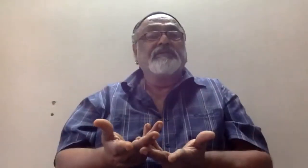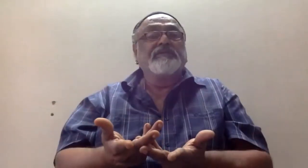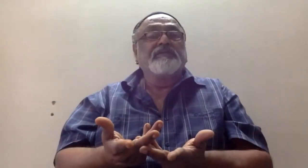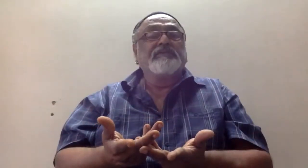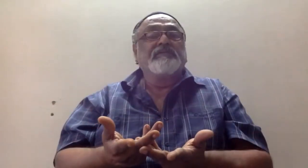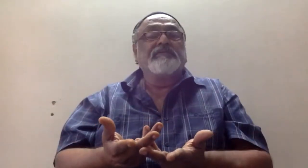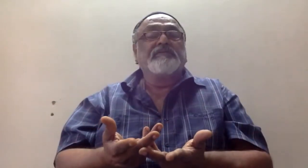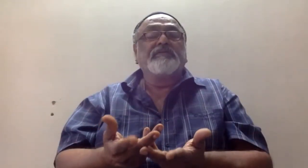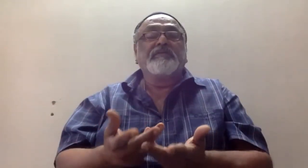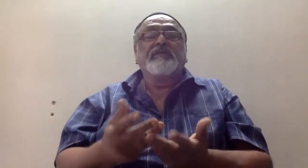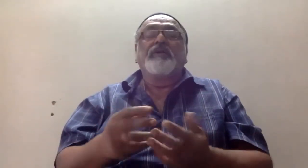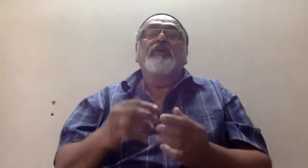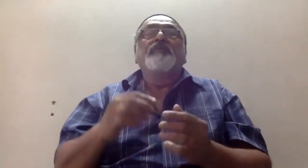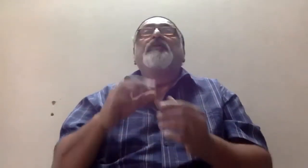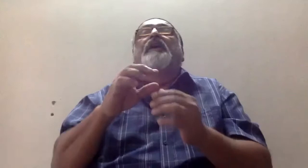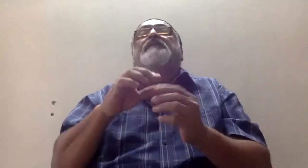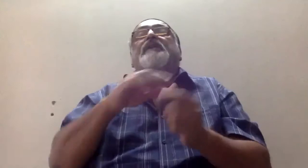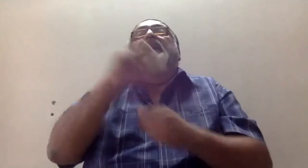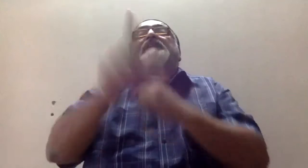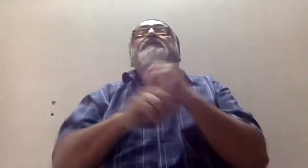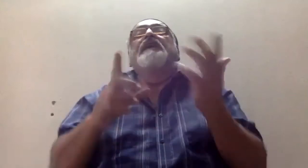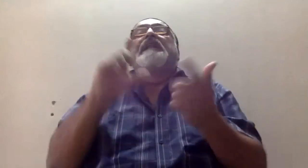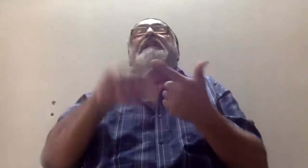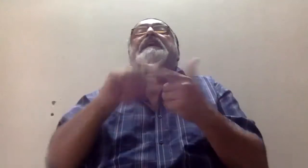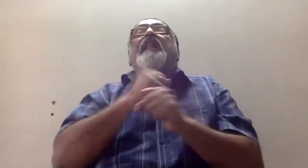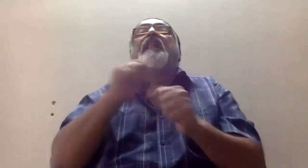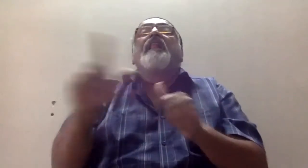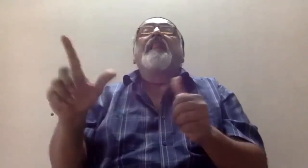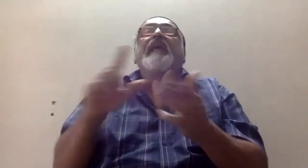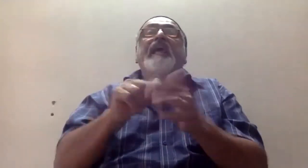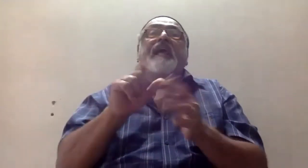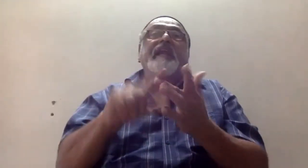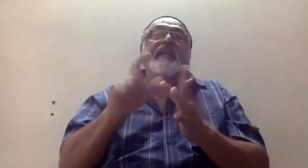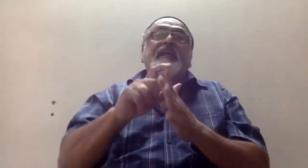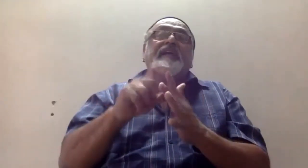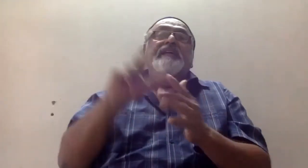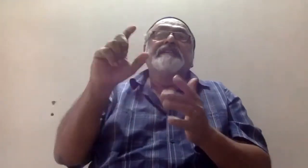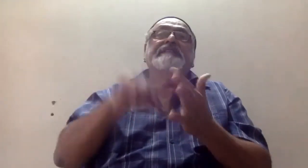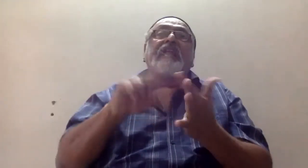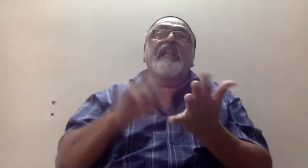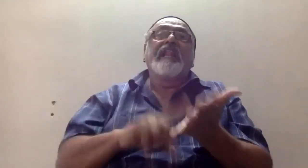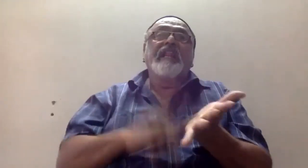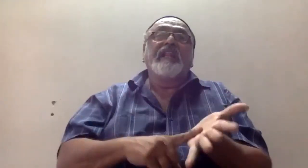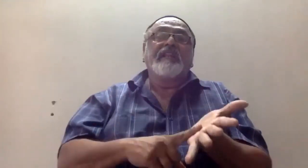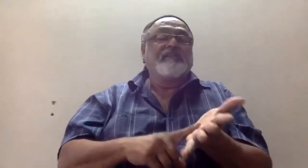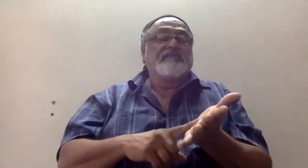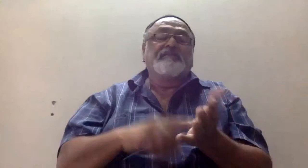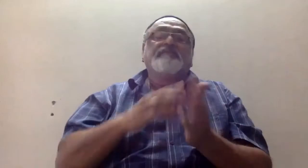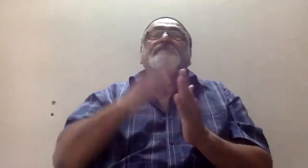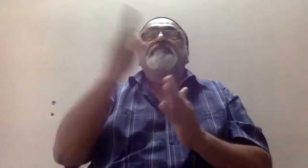legal aid clinics or legal aid cells that are created in different courts. So I'm sure you are aware